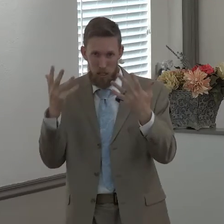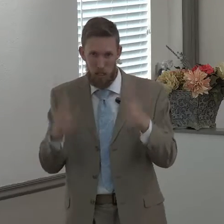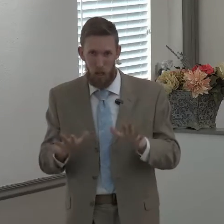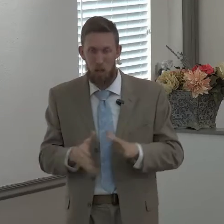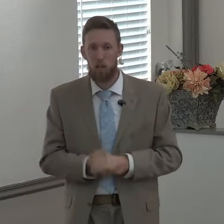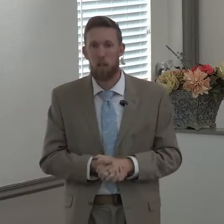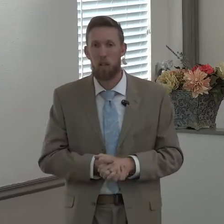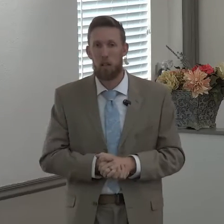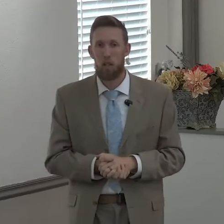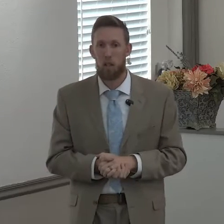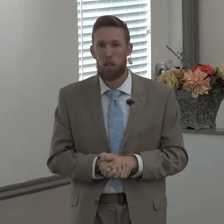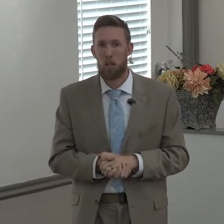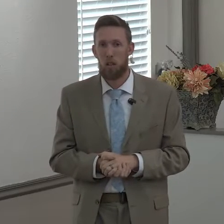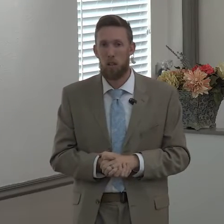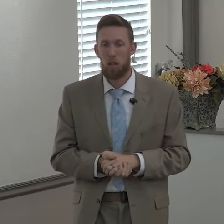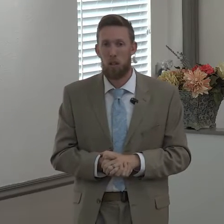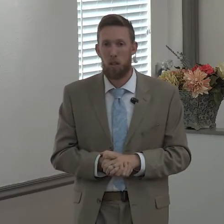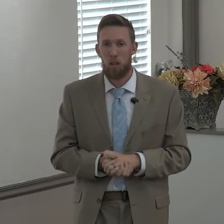I did.